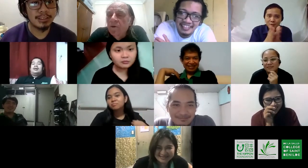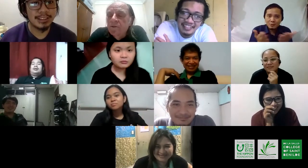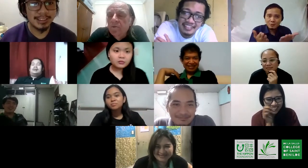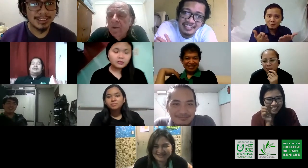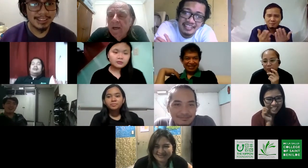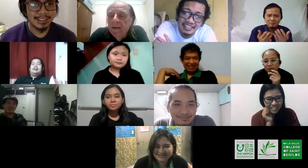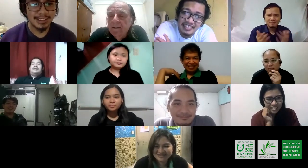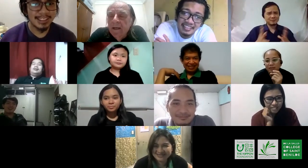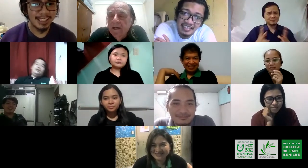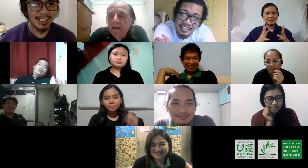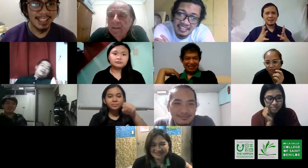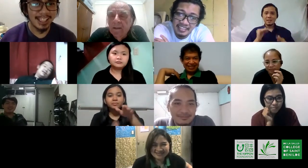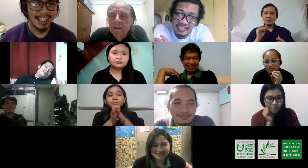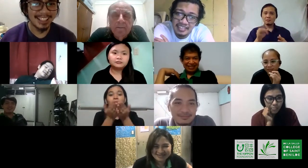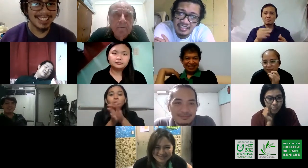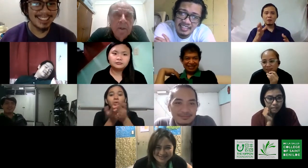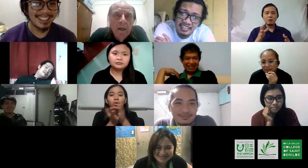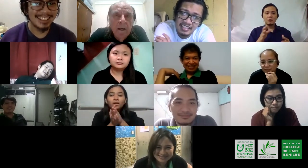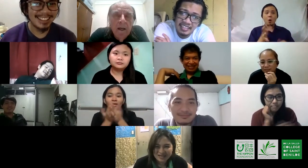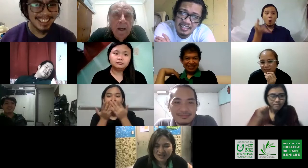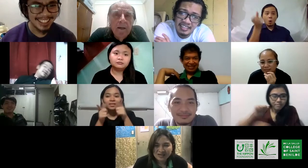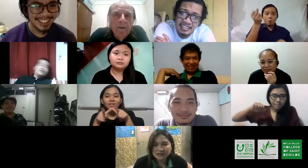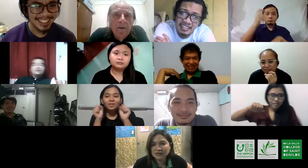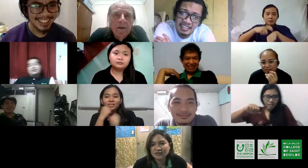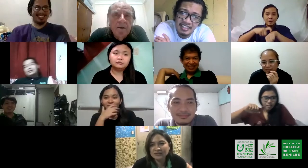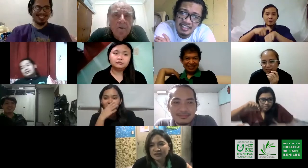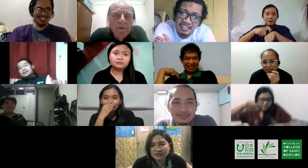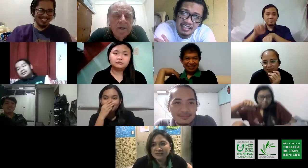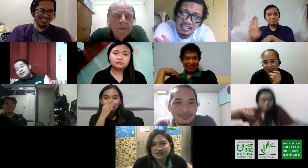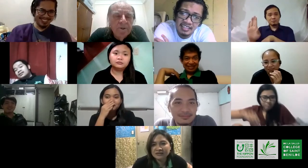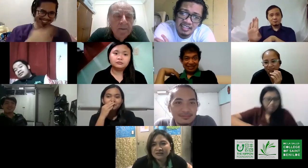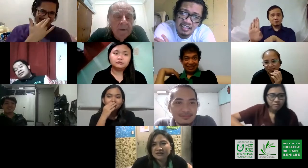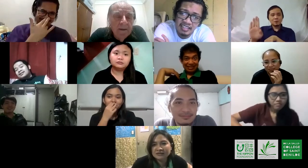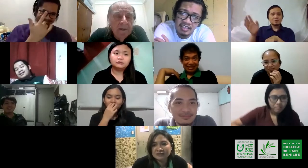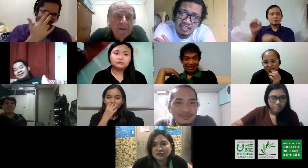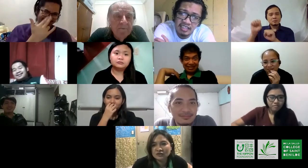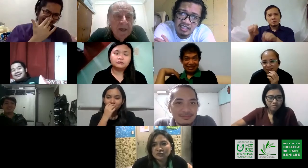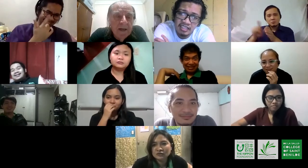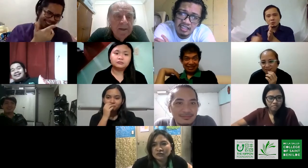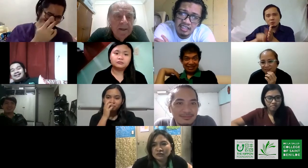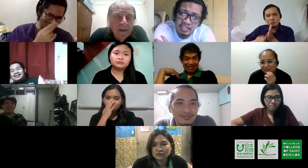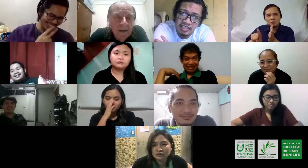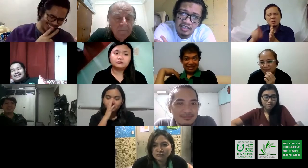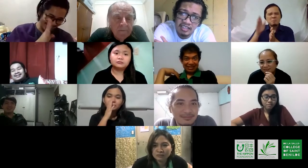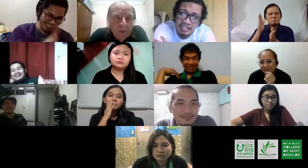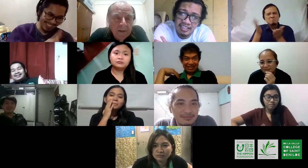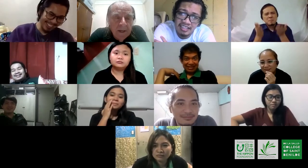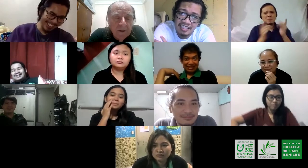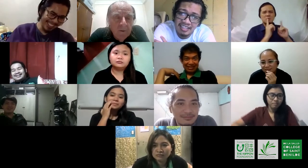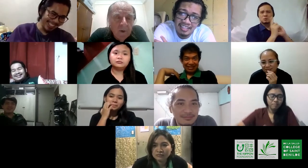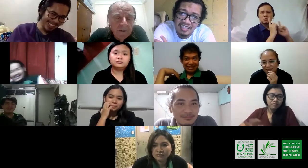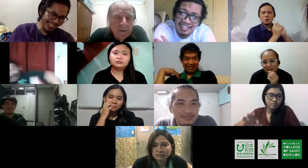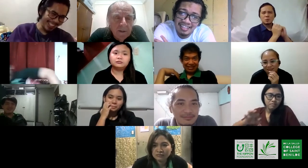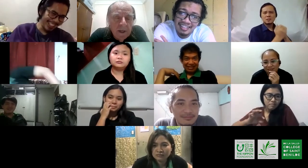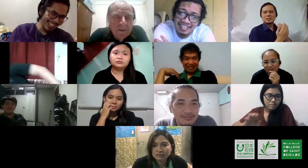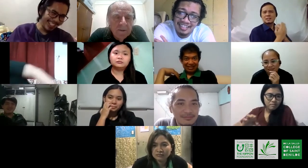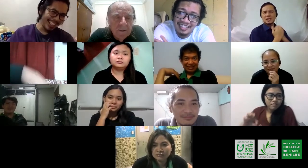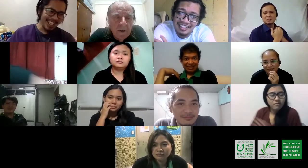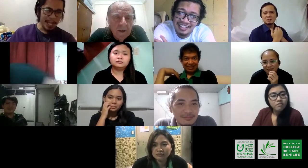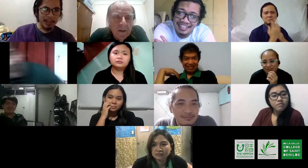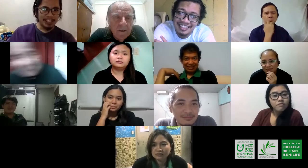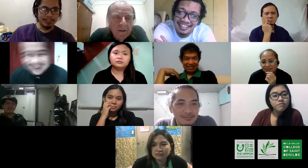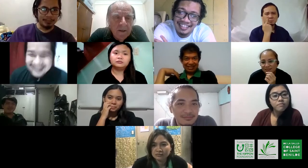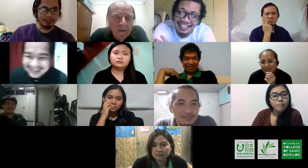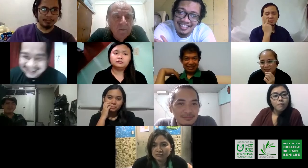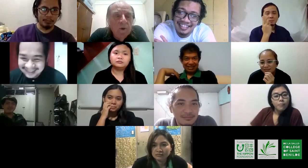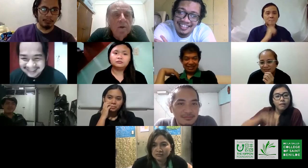of course you can. And I don't know, let's talk with Teshi about this. But I think Teshi wants us to